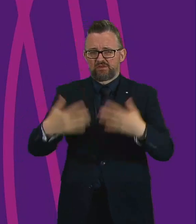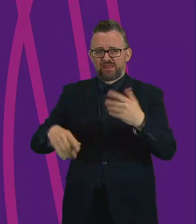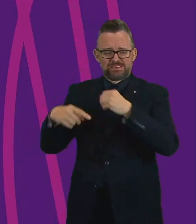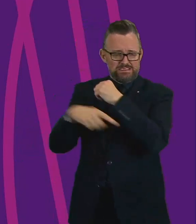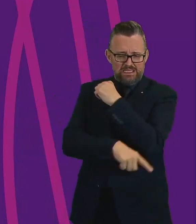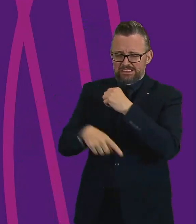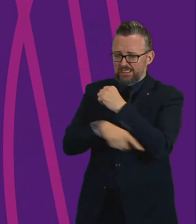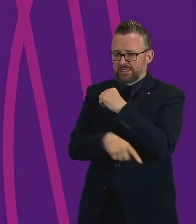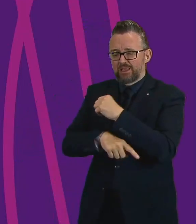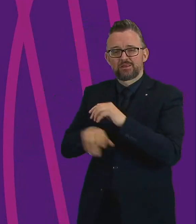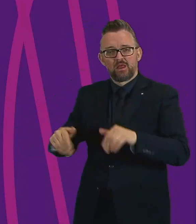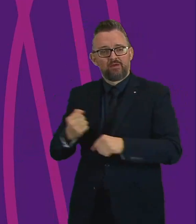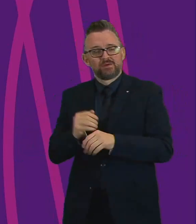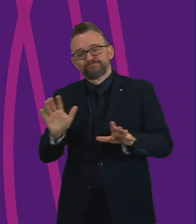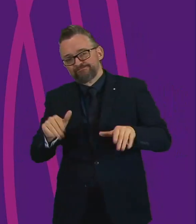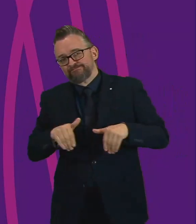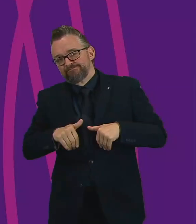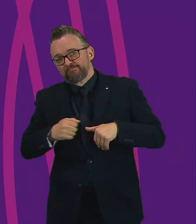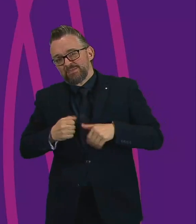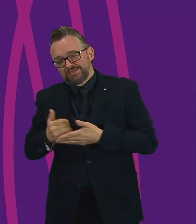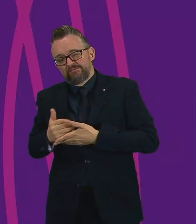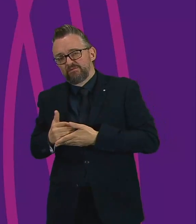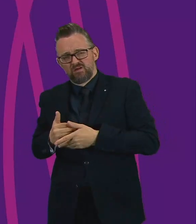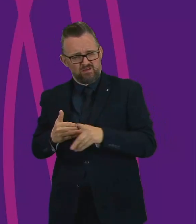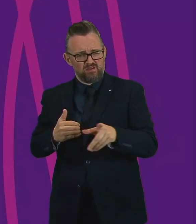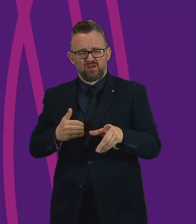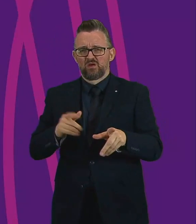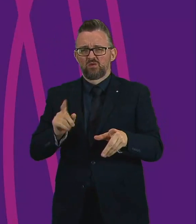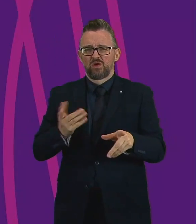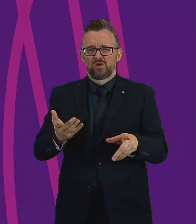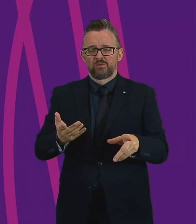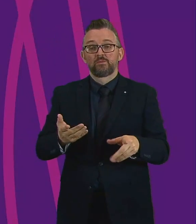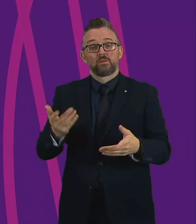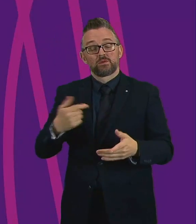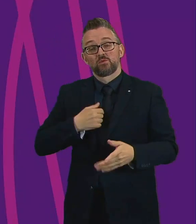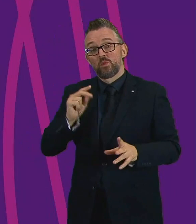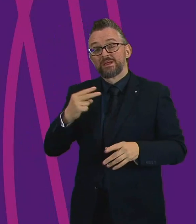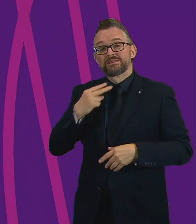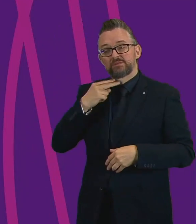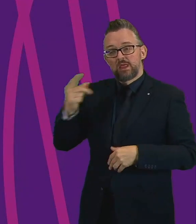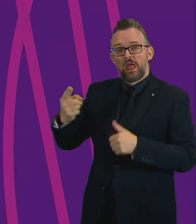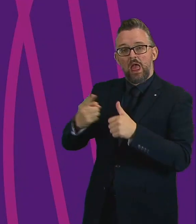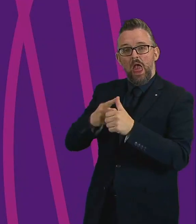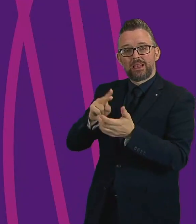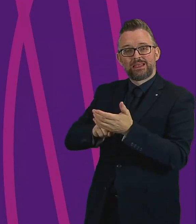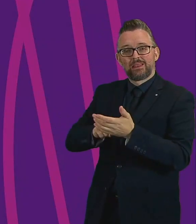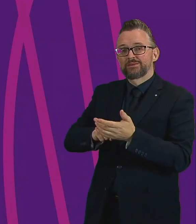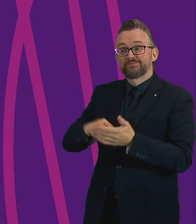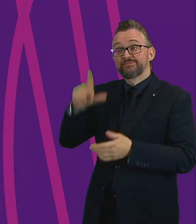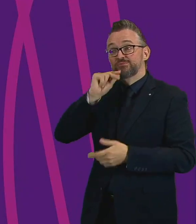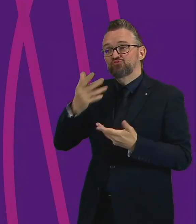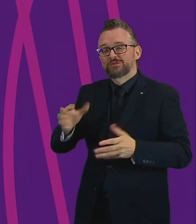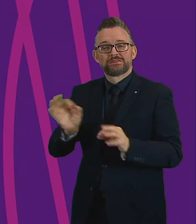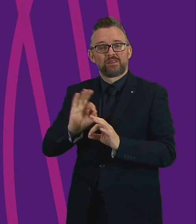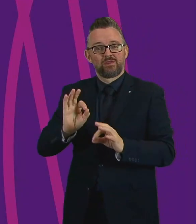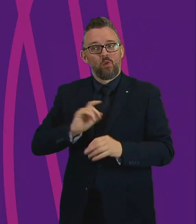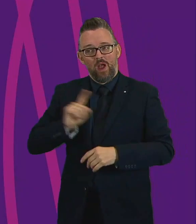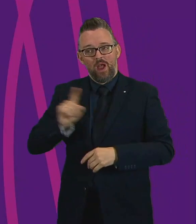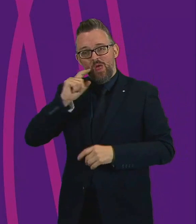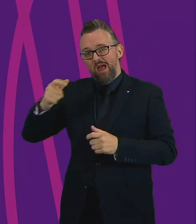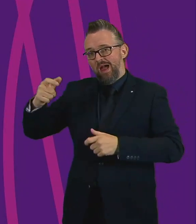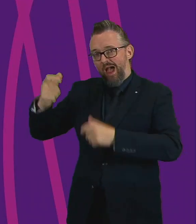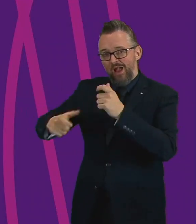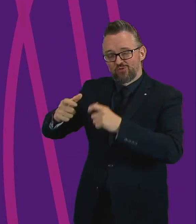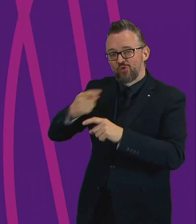debt, insecurity and poverty. I'm also a bit disappointed that Alec Neil isn't speaking today, because he would be arguing for